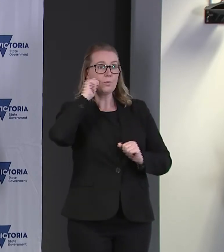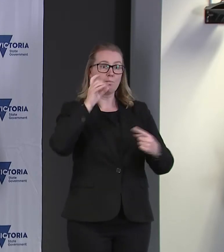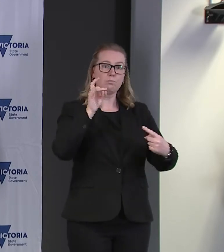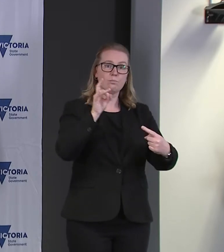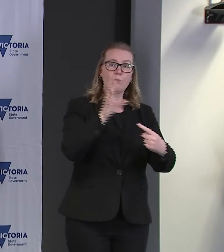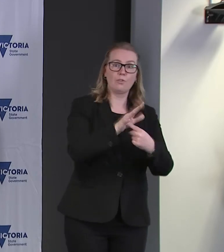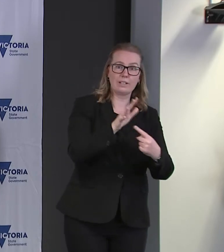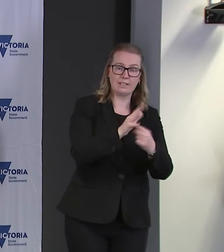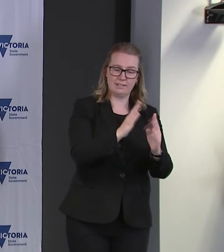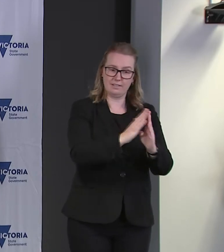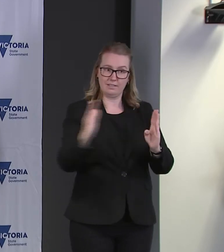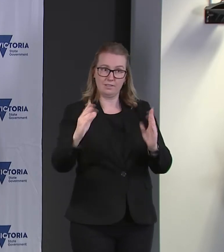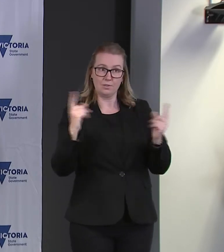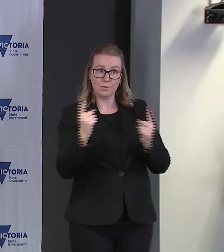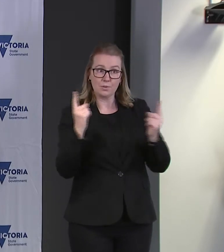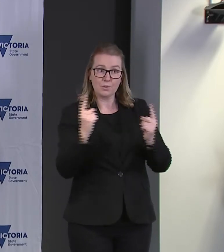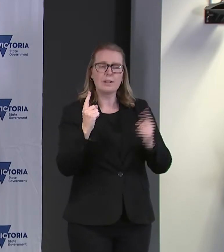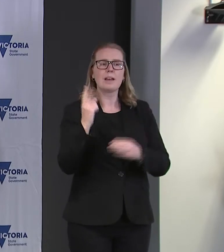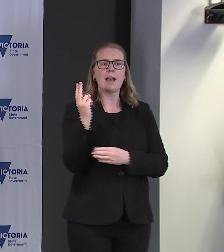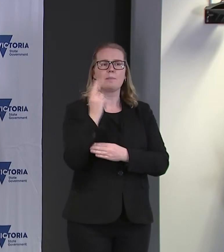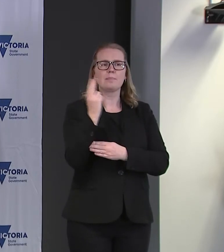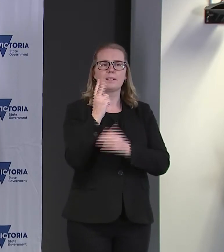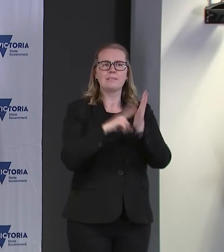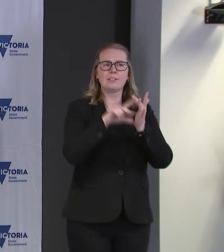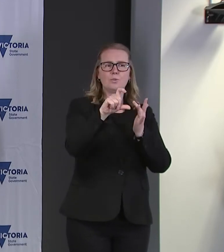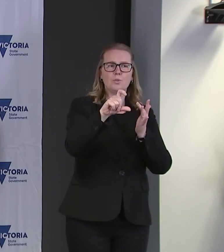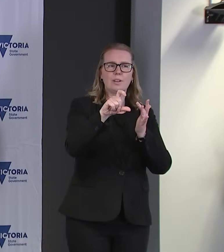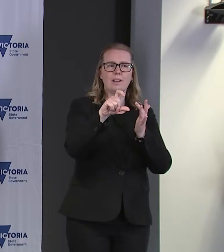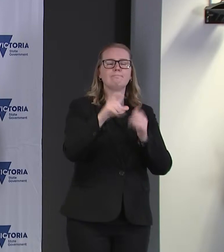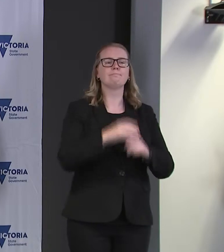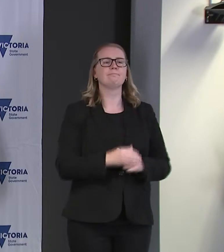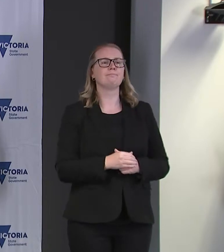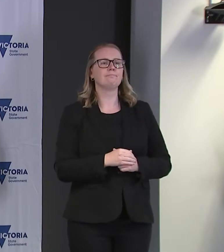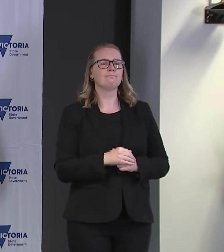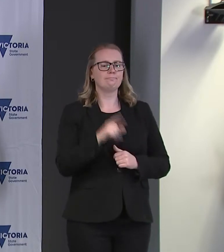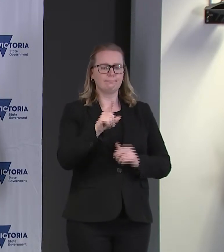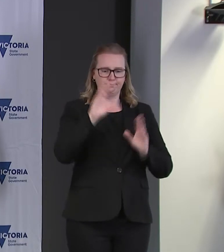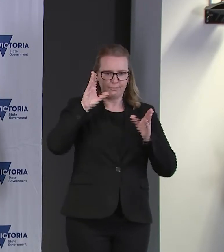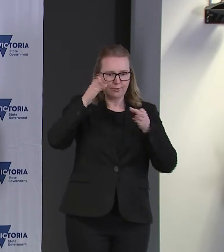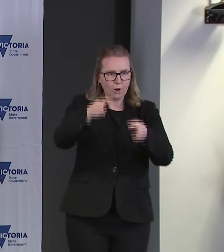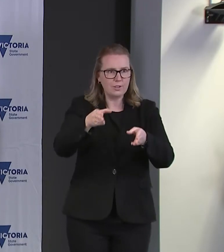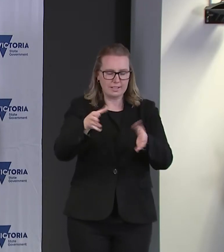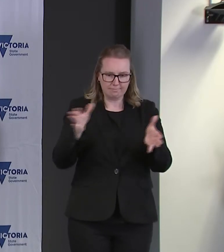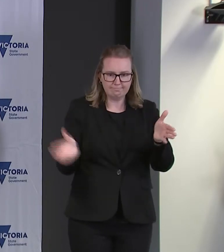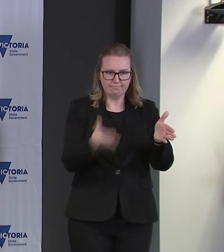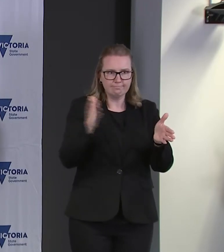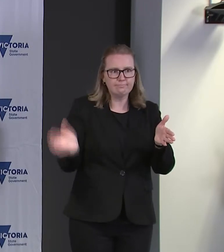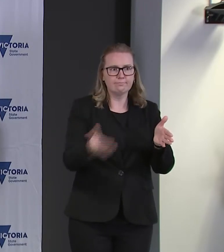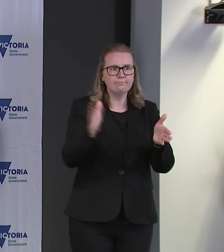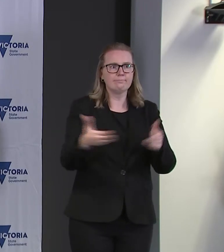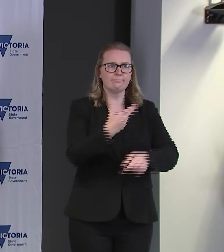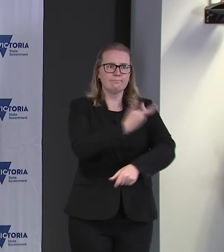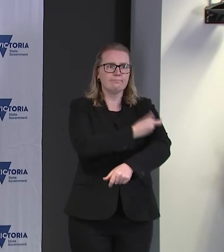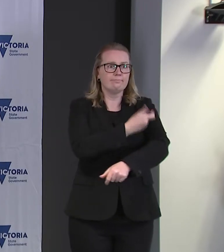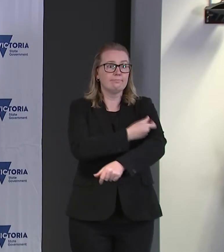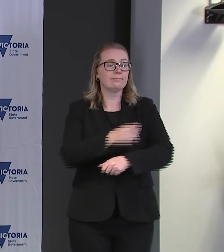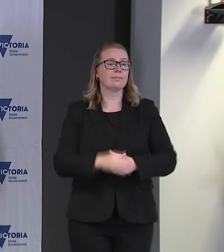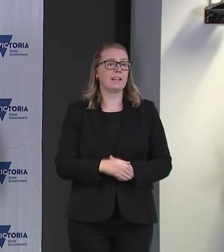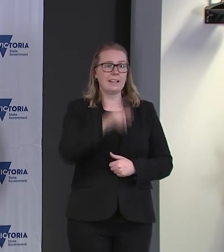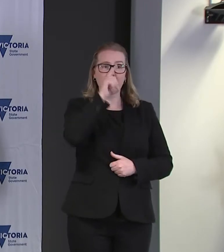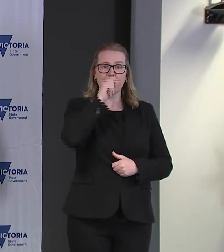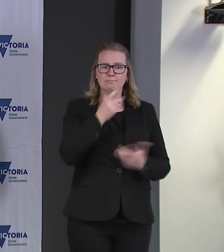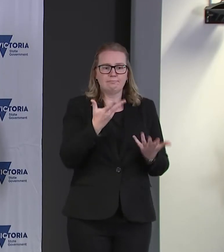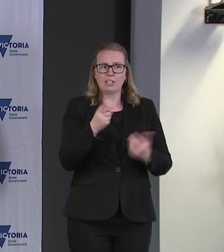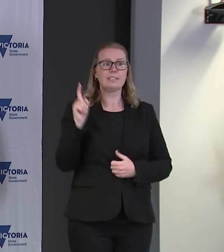our hard-working Ambulance Victoria staff as our next blitz focus, who will receive priority walk-up